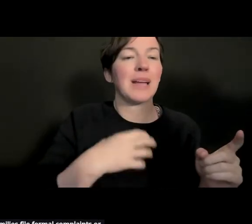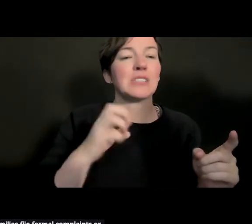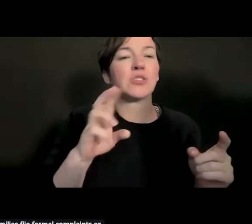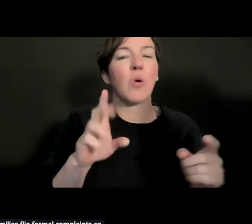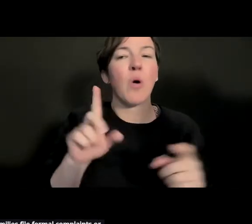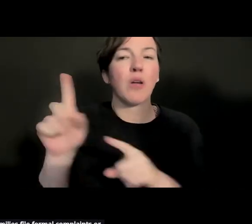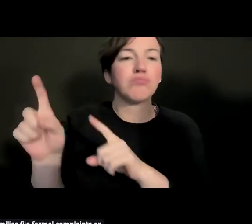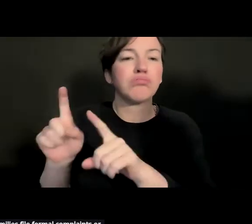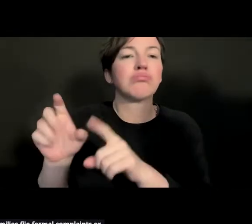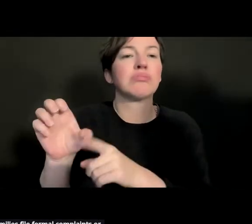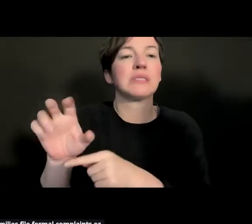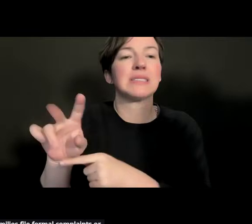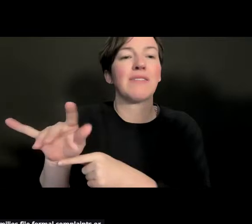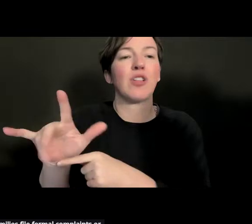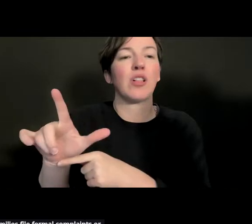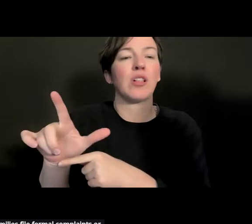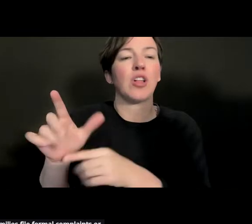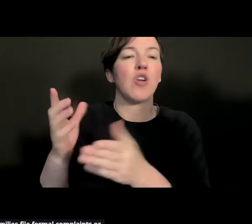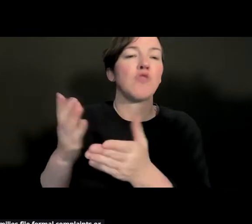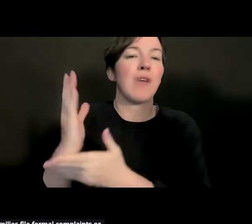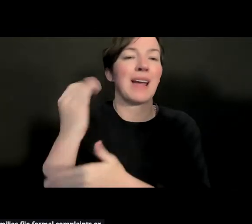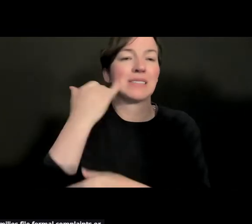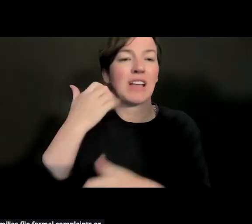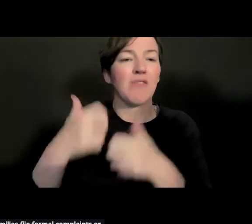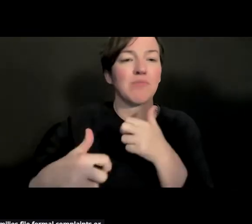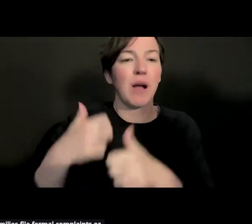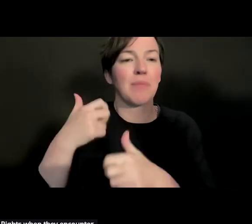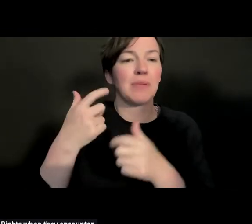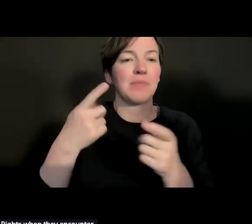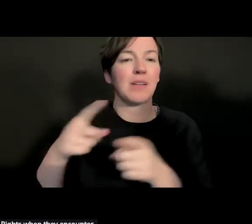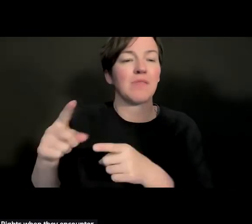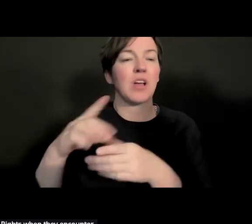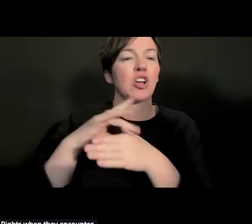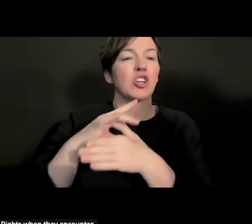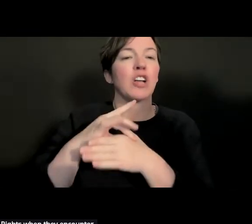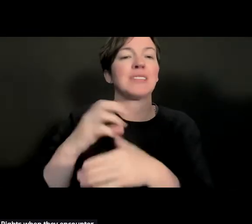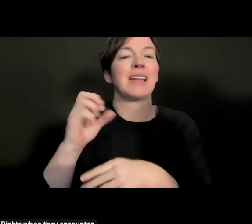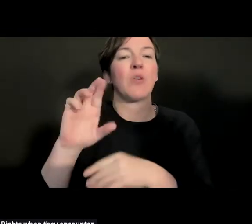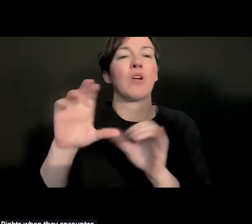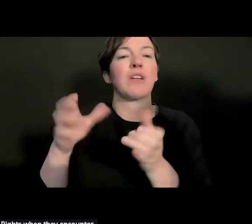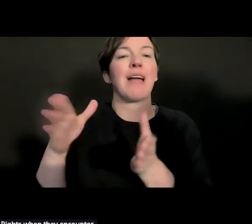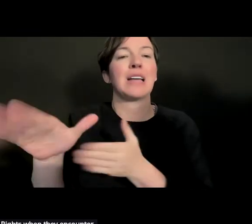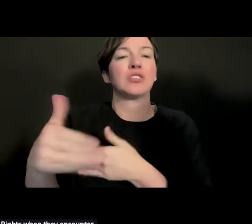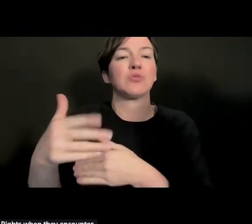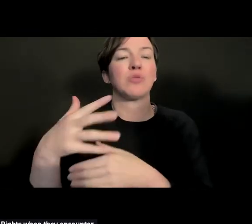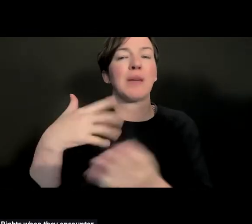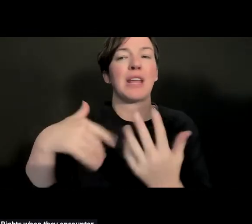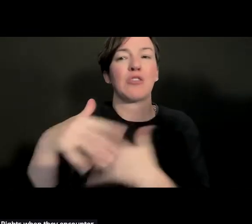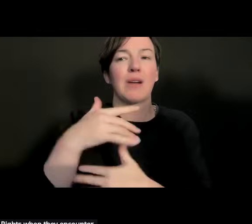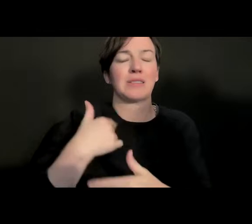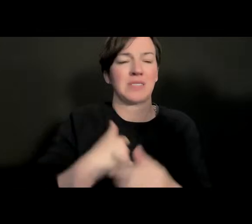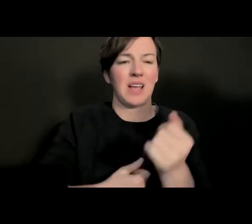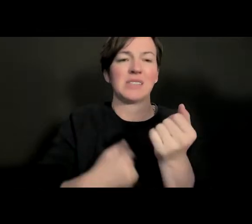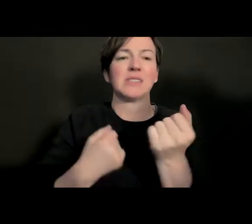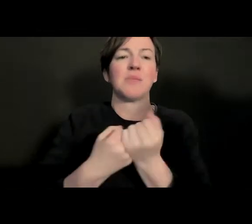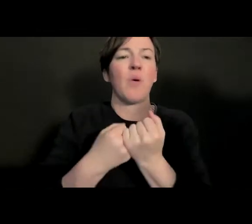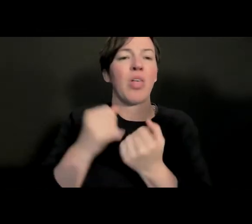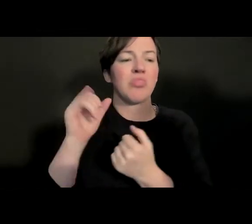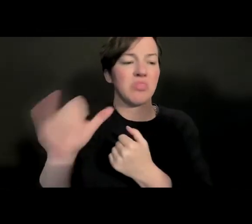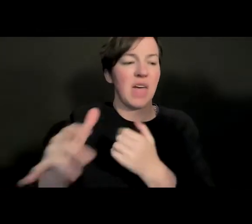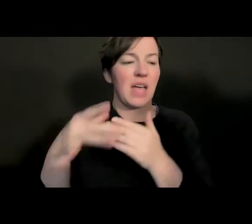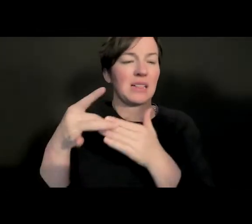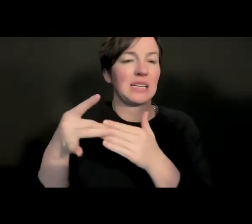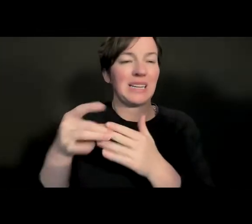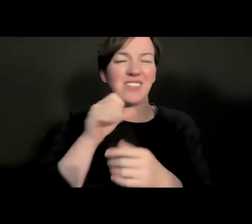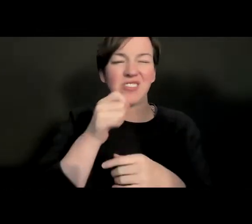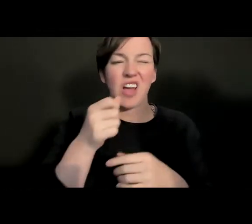of Civil Rights when they encounter problematic content or classroom interactions. I stand by this guidance, not as a